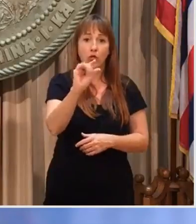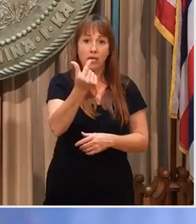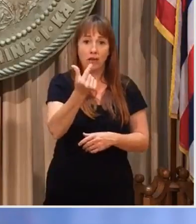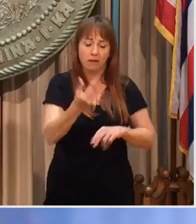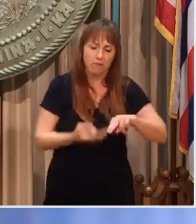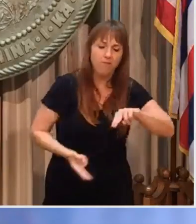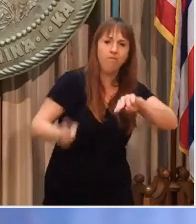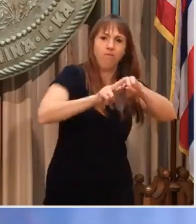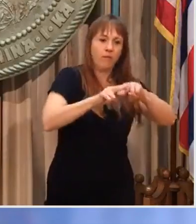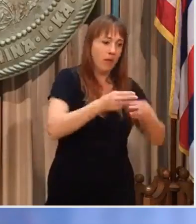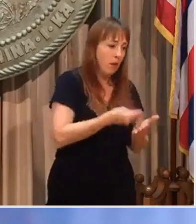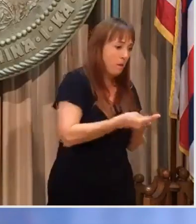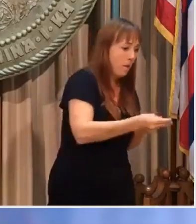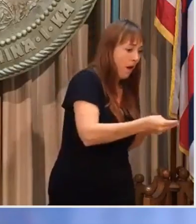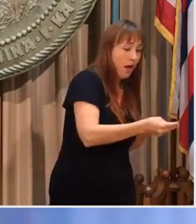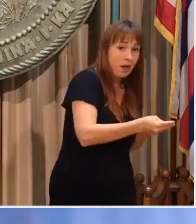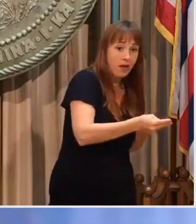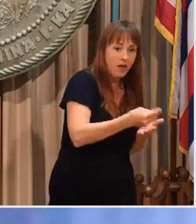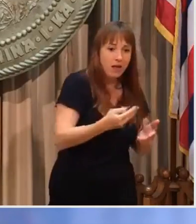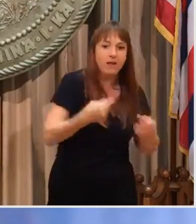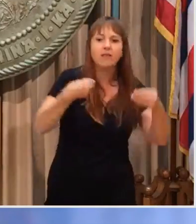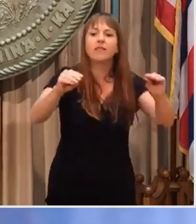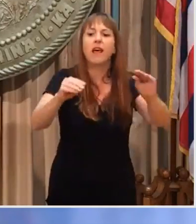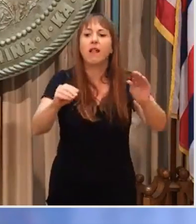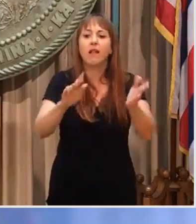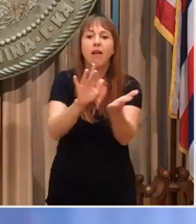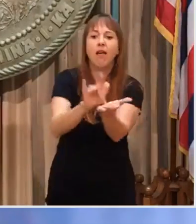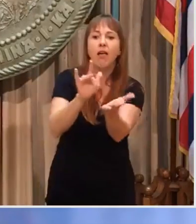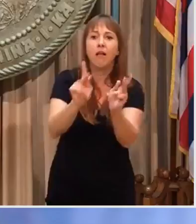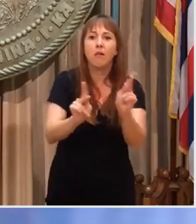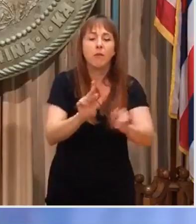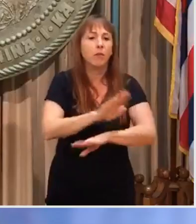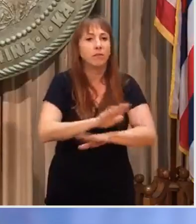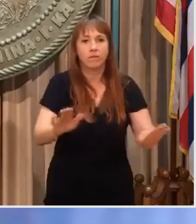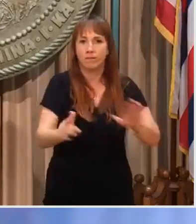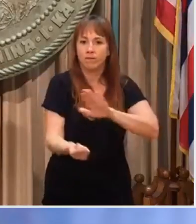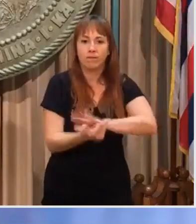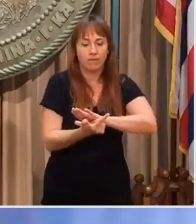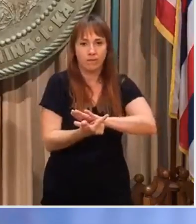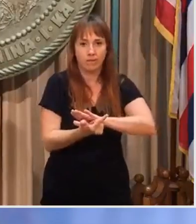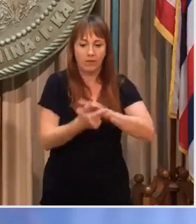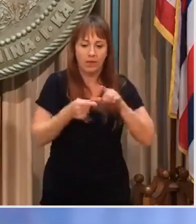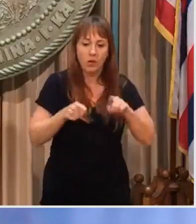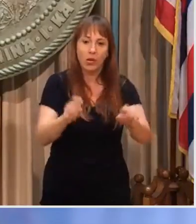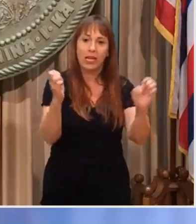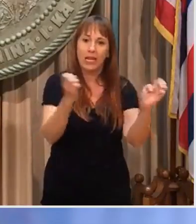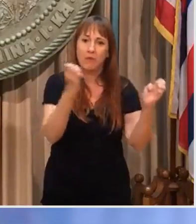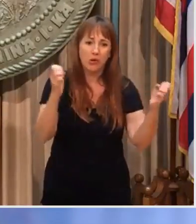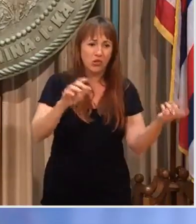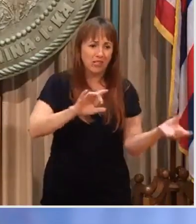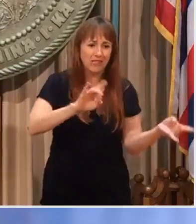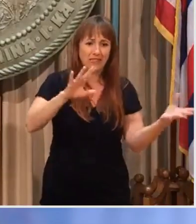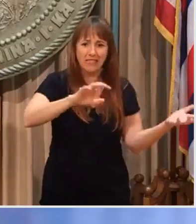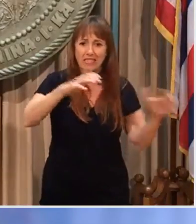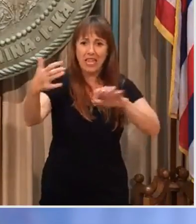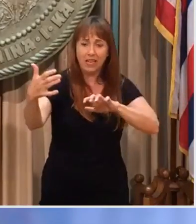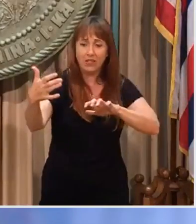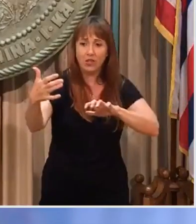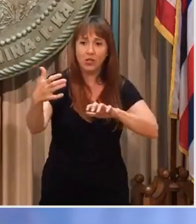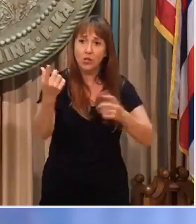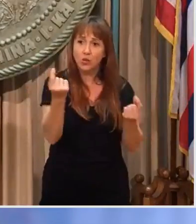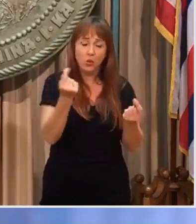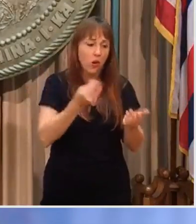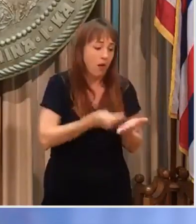illegal. Sellers may not take unfair advantage of consumers during an emergency or disaster